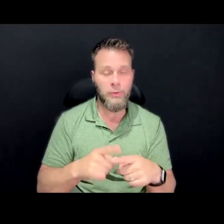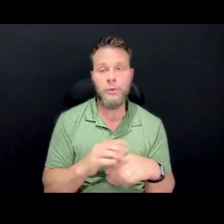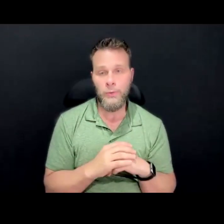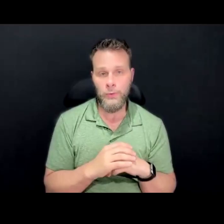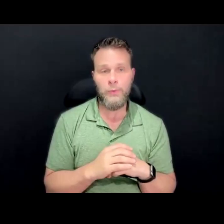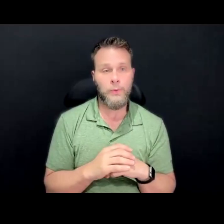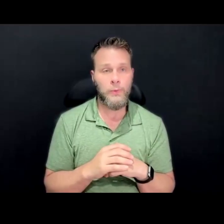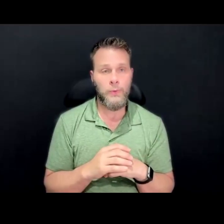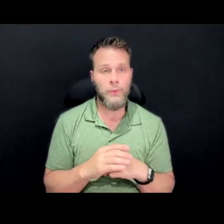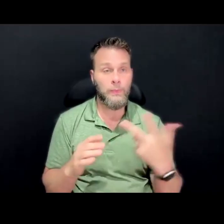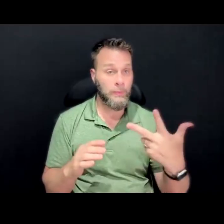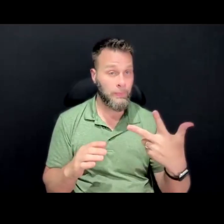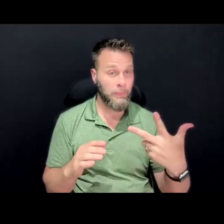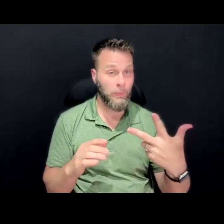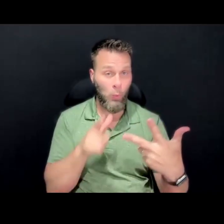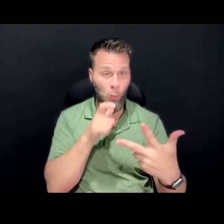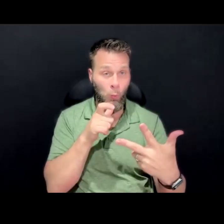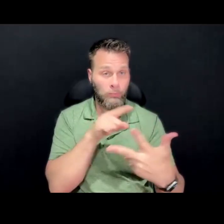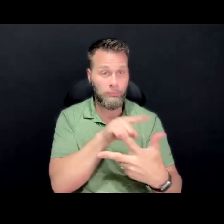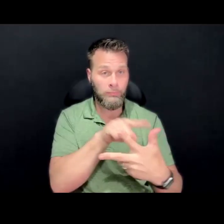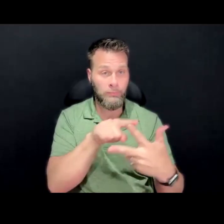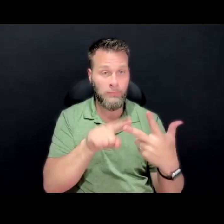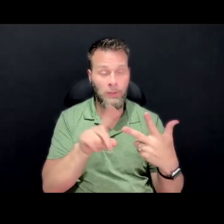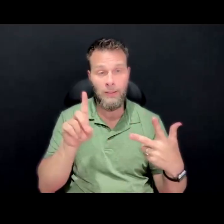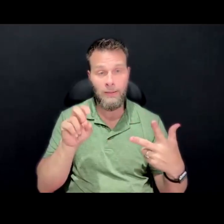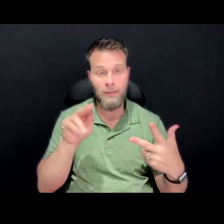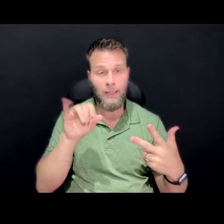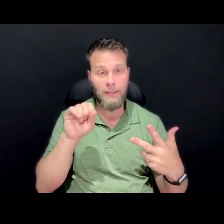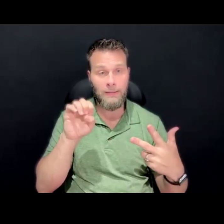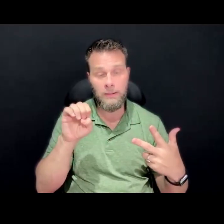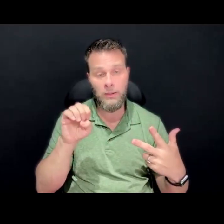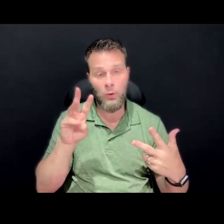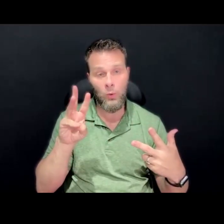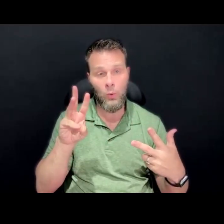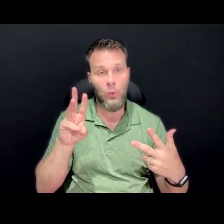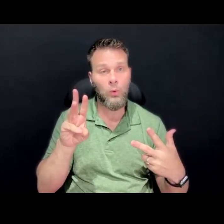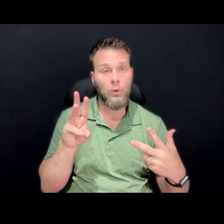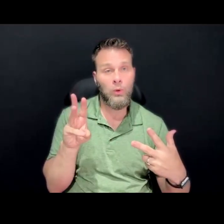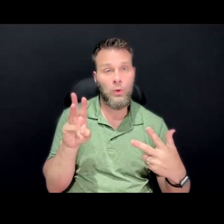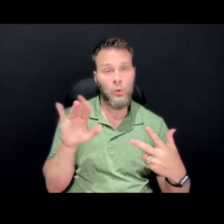that I see Dennis Whitaker